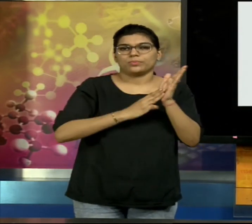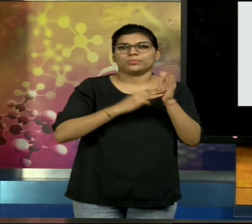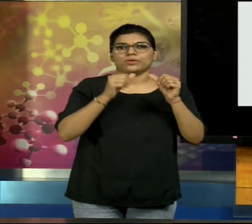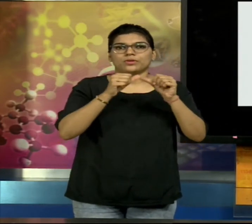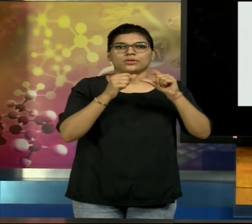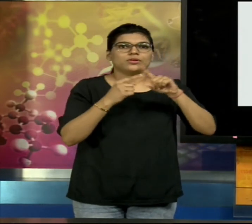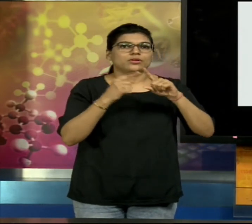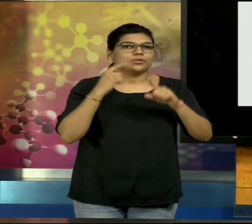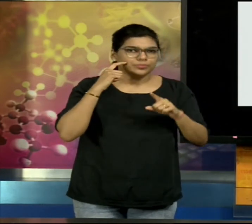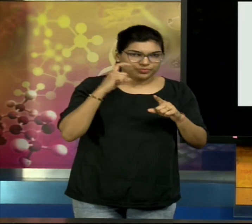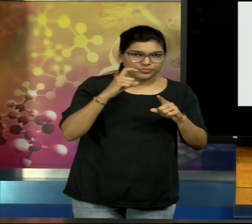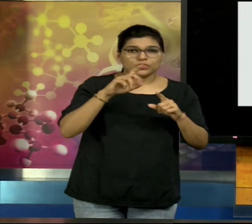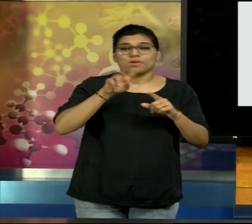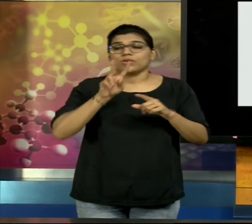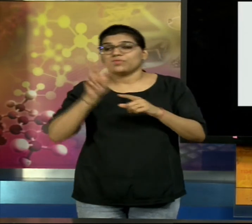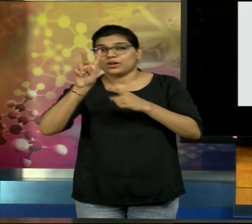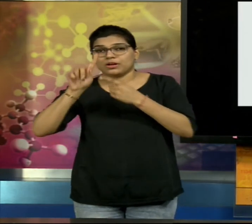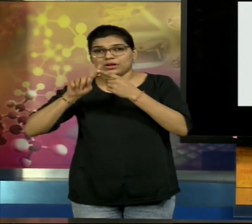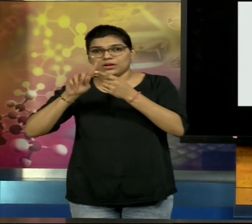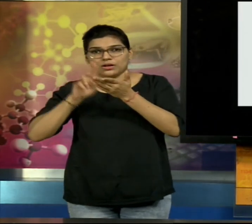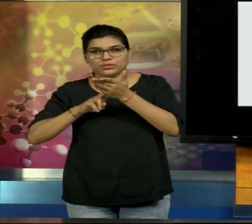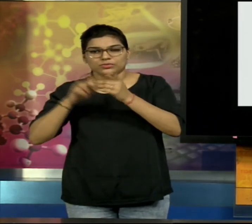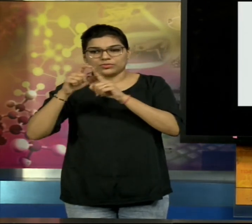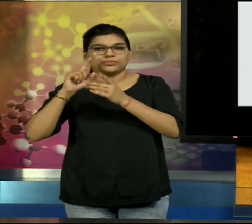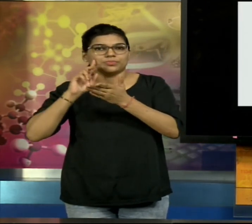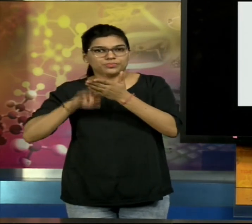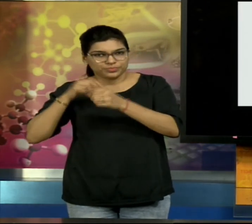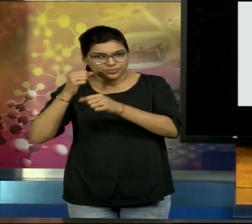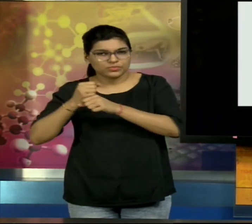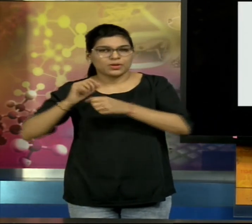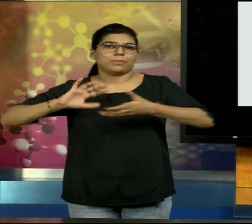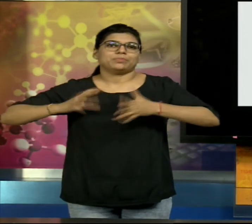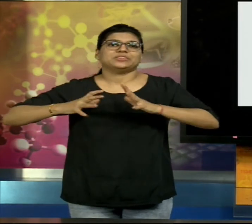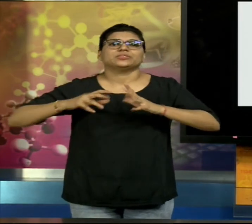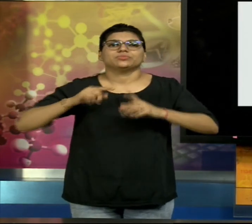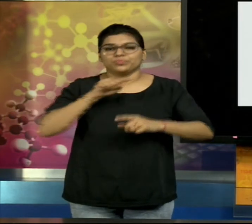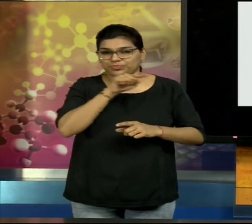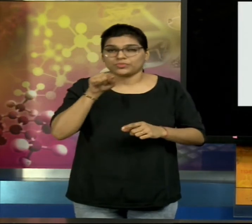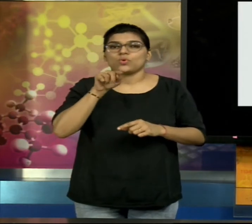They are all automatic vending machine for different cold drinks.